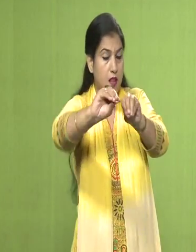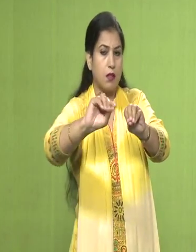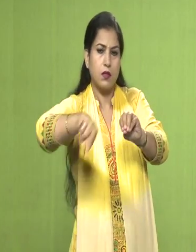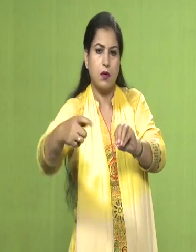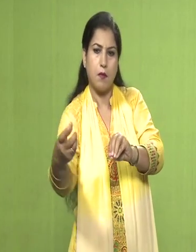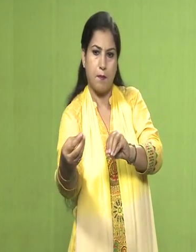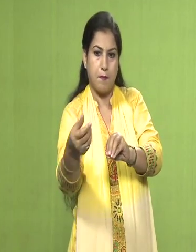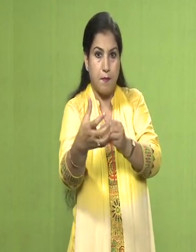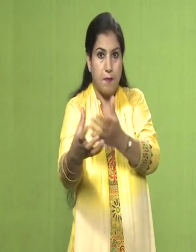tenants